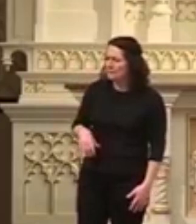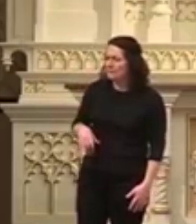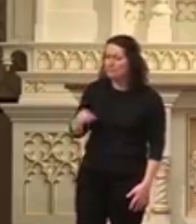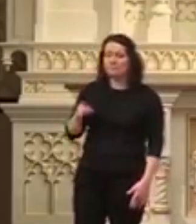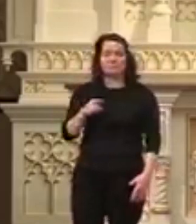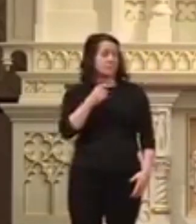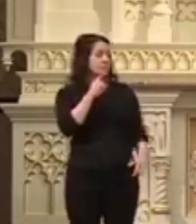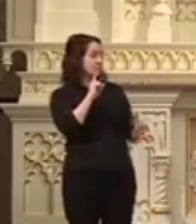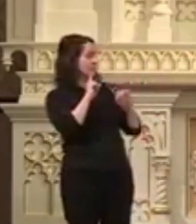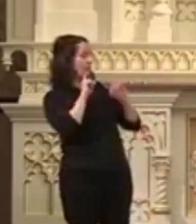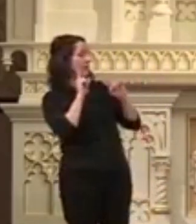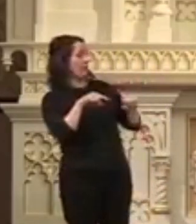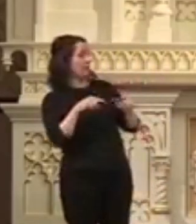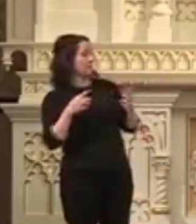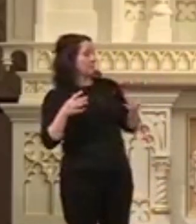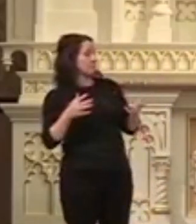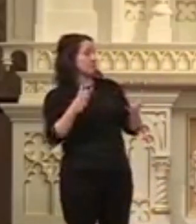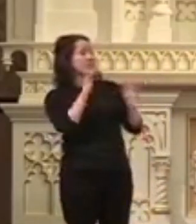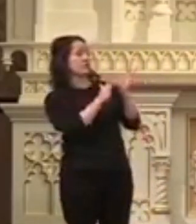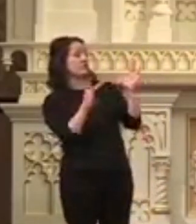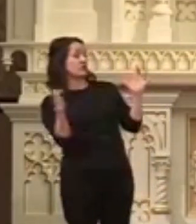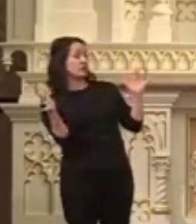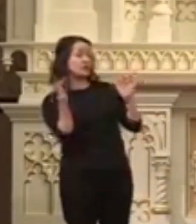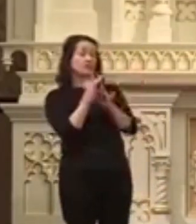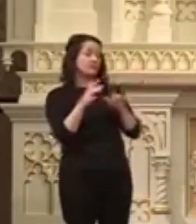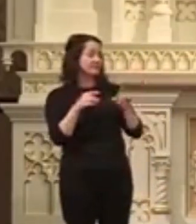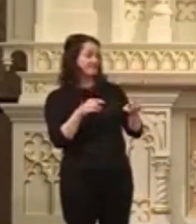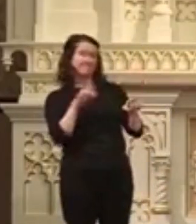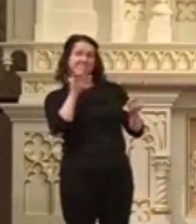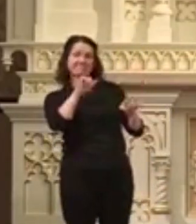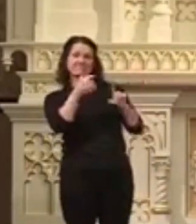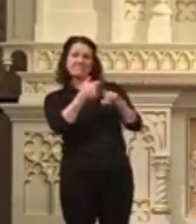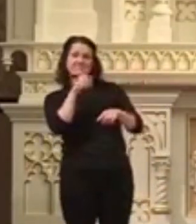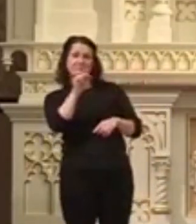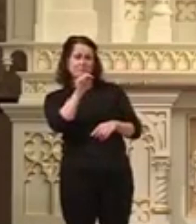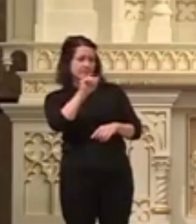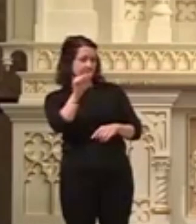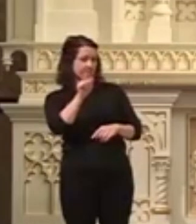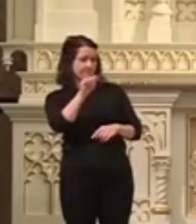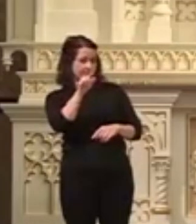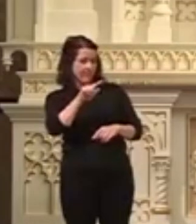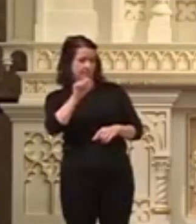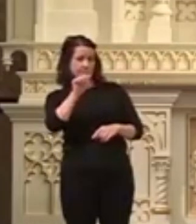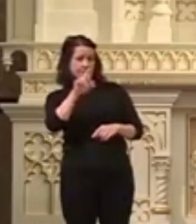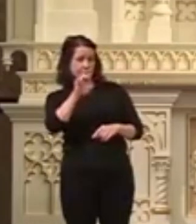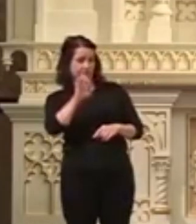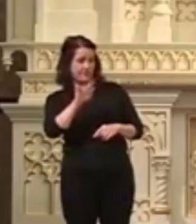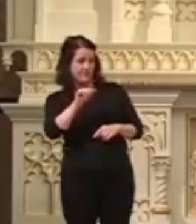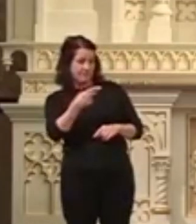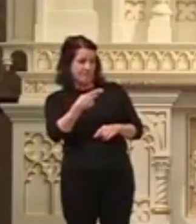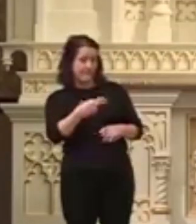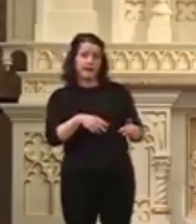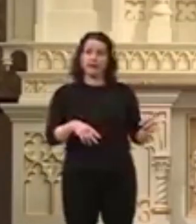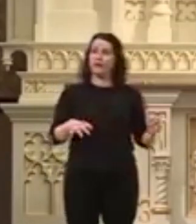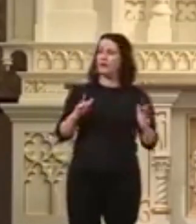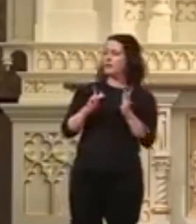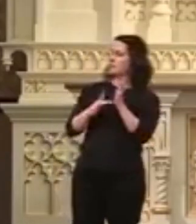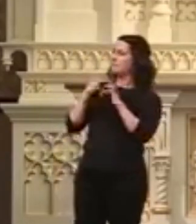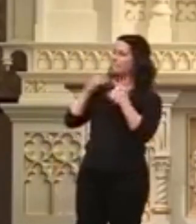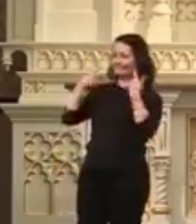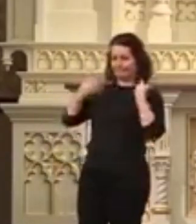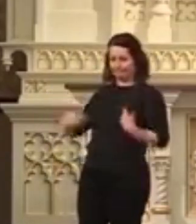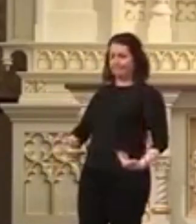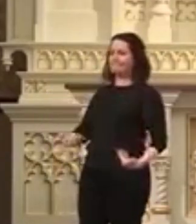They answered him, "Jesus the Nazarene." He said to them, I